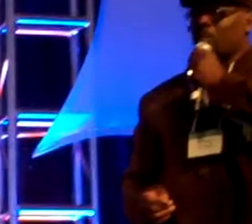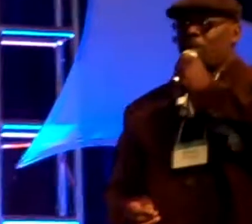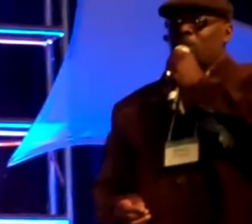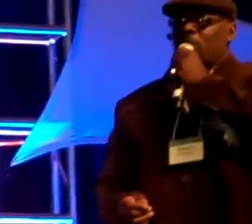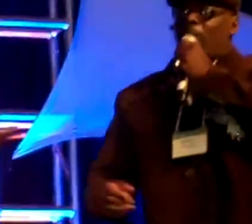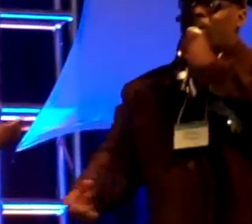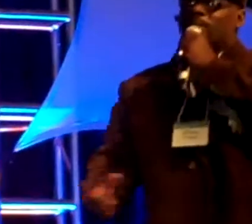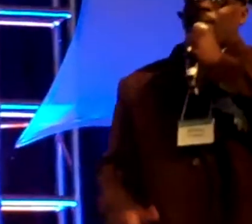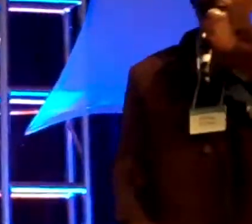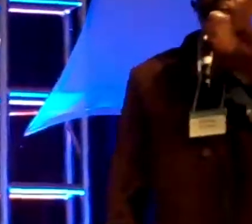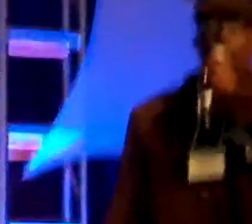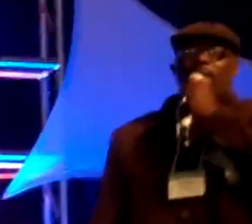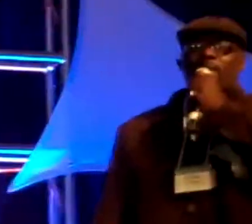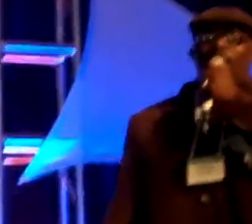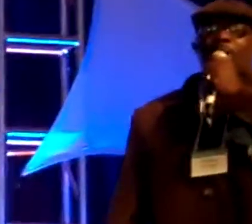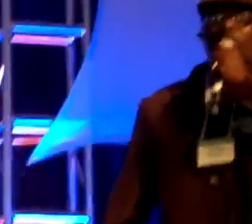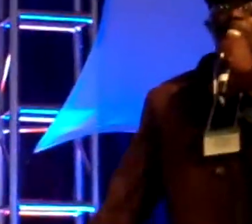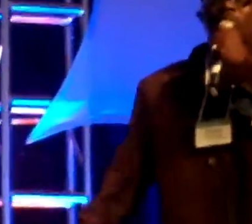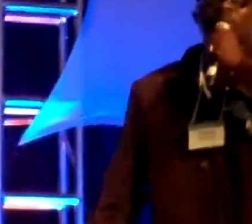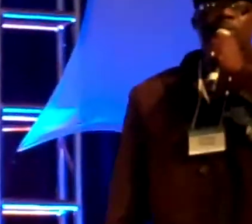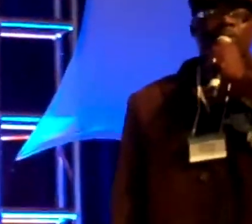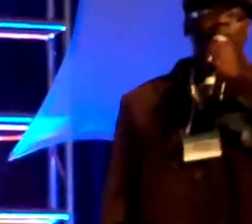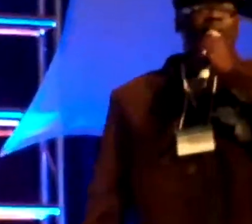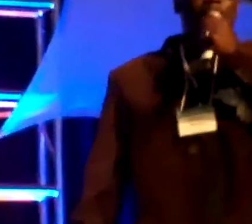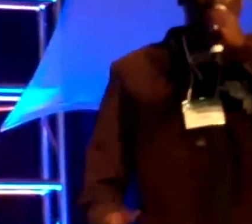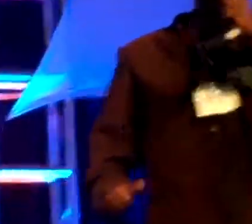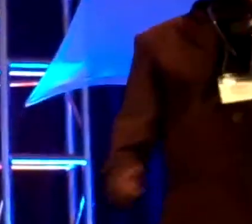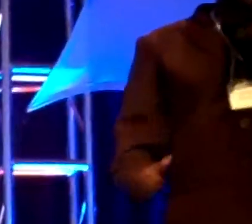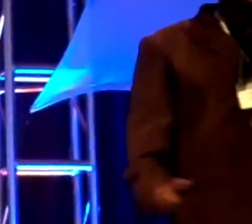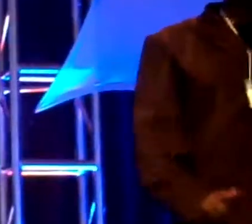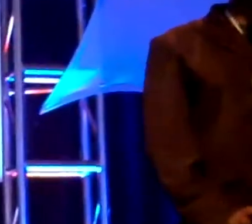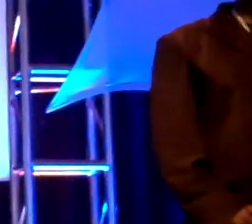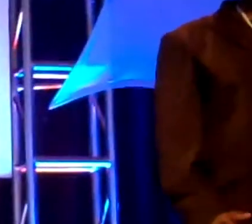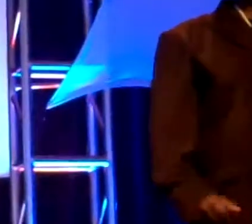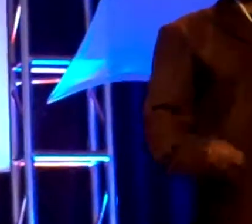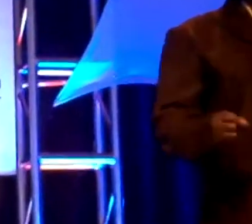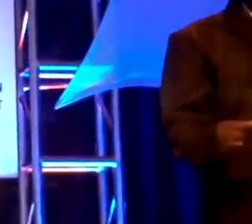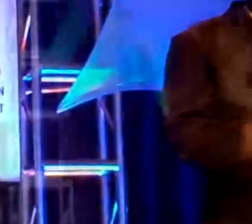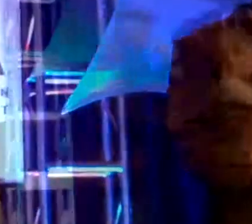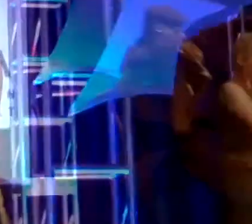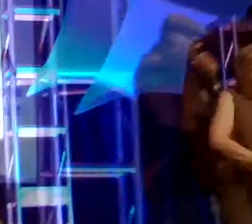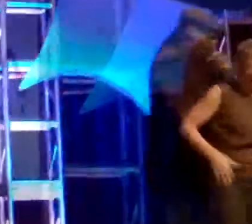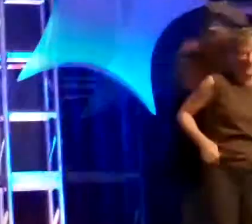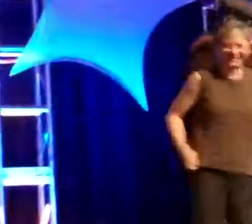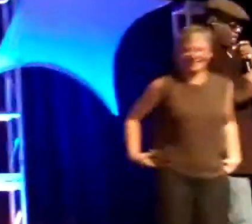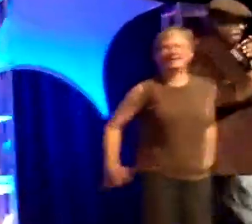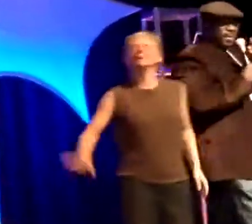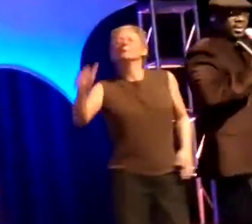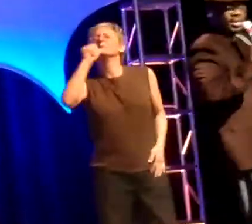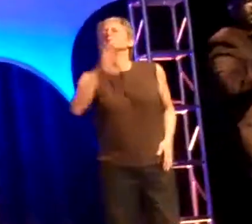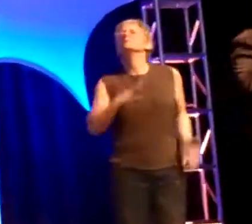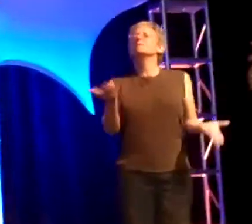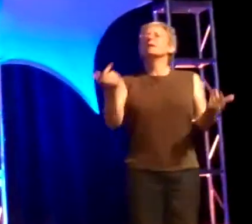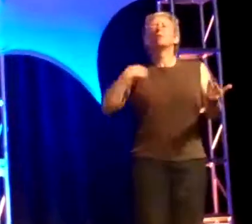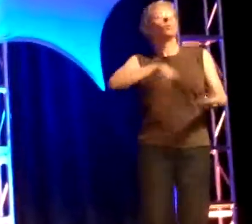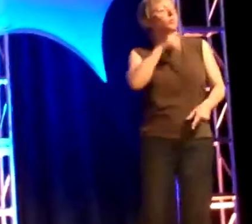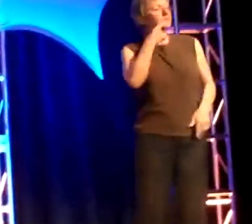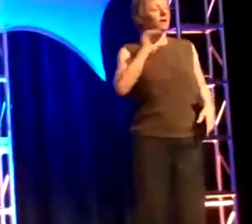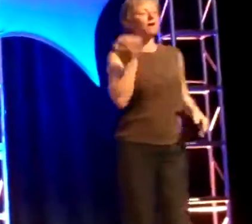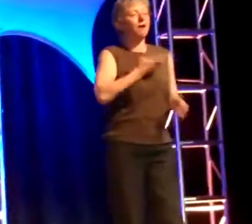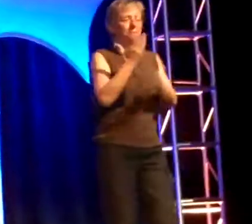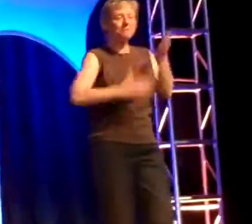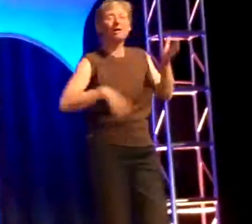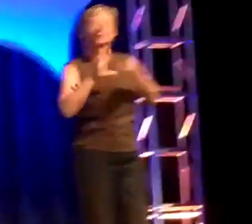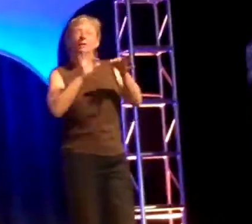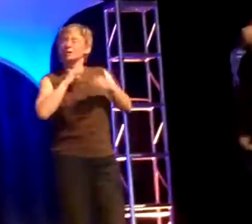Okay. Y'all gotta stop acting like that. Might as well start having fun now. Let's go real fun. So when we say our